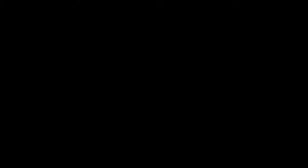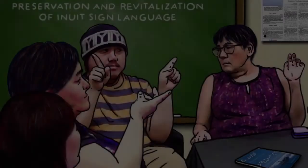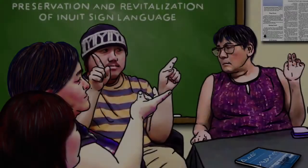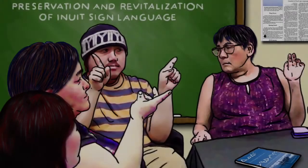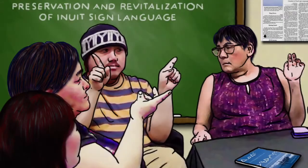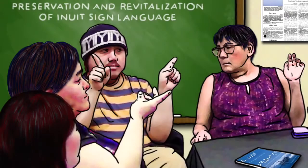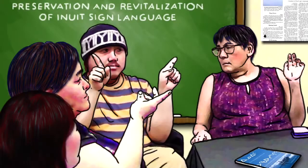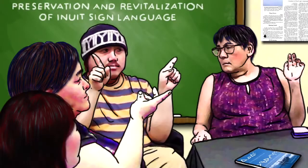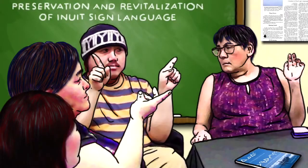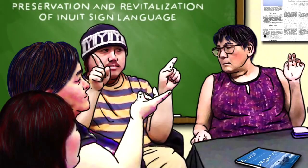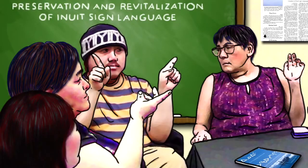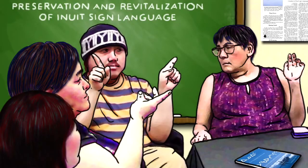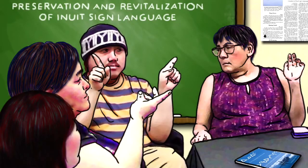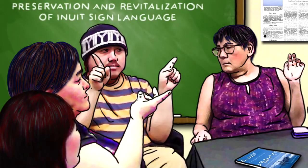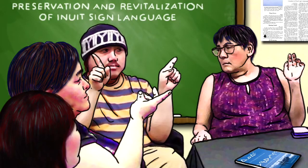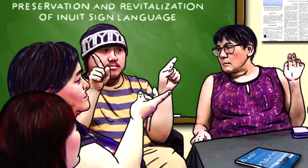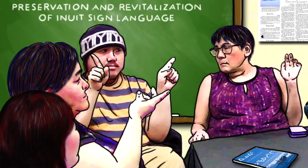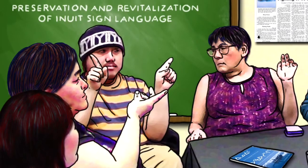consensus.